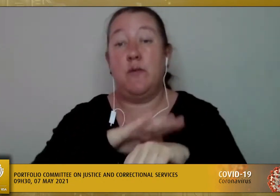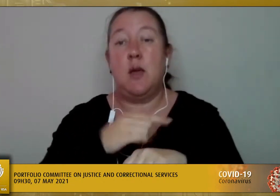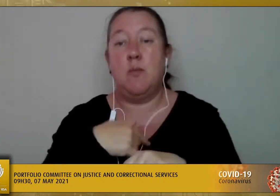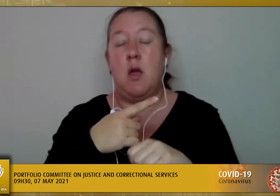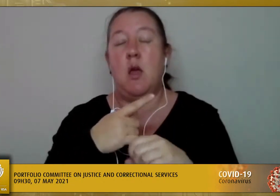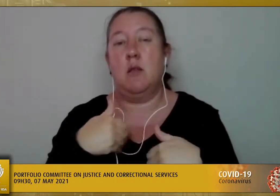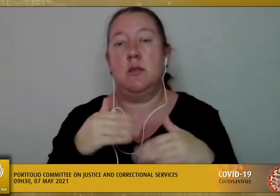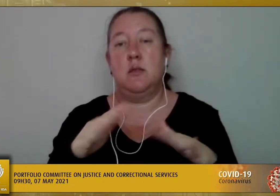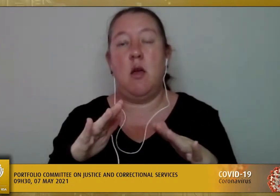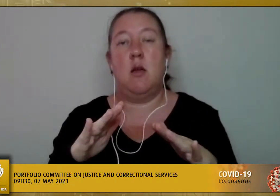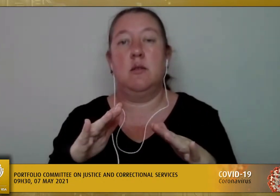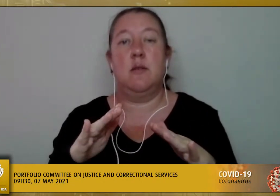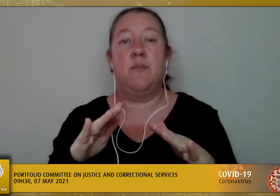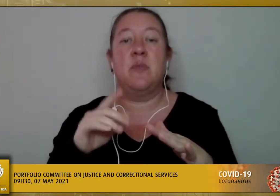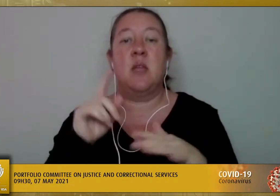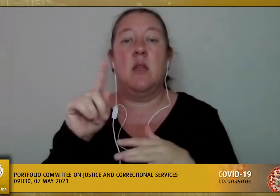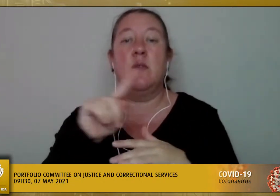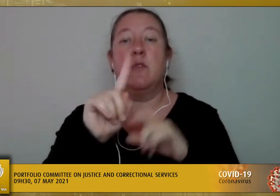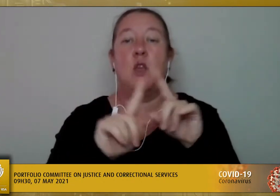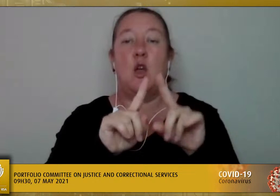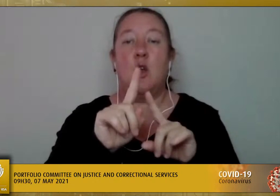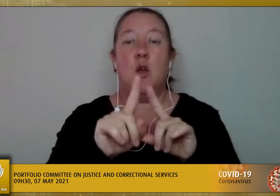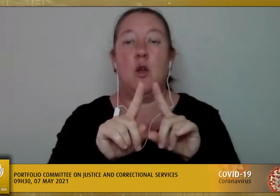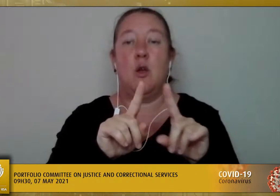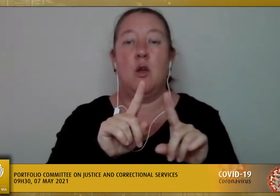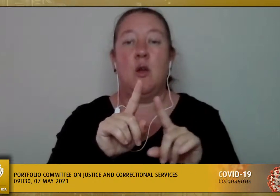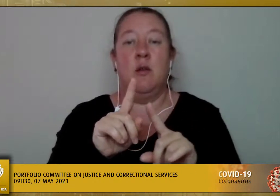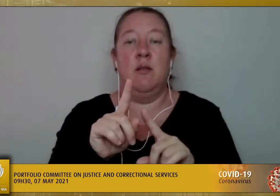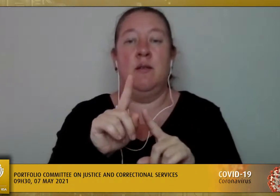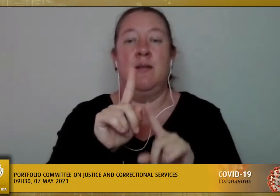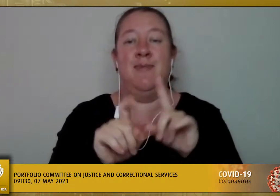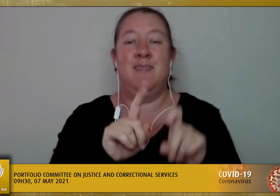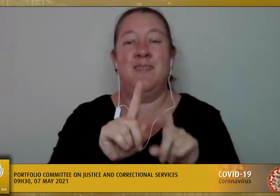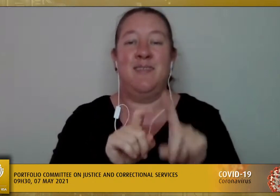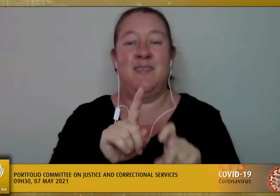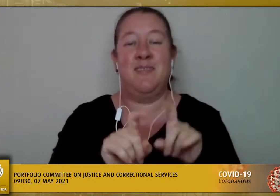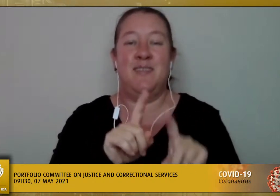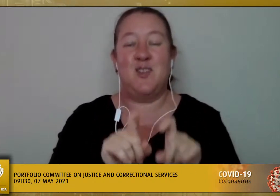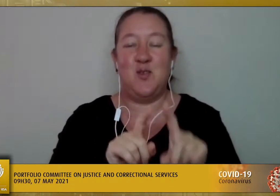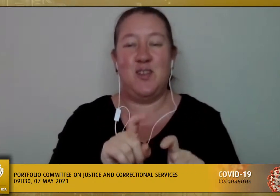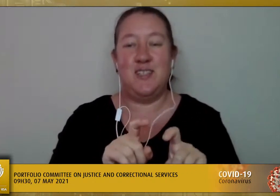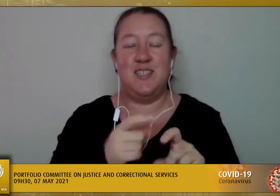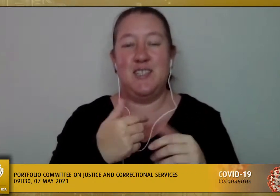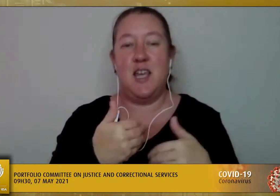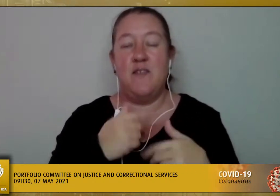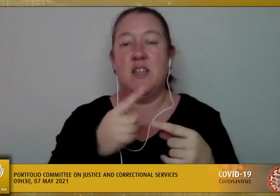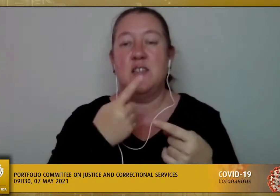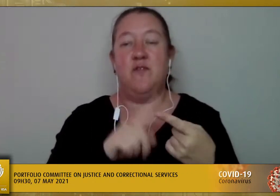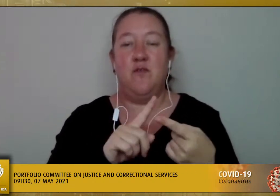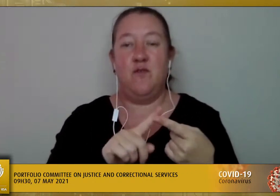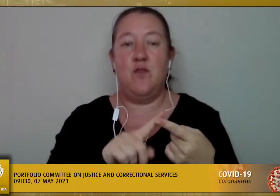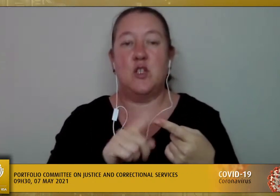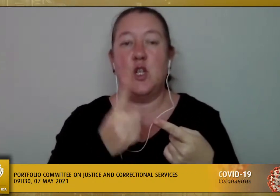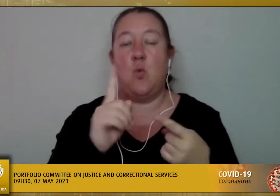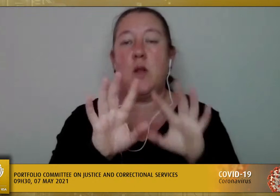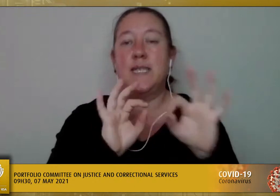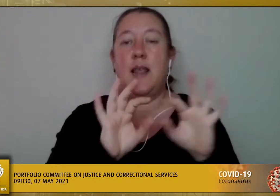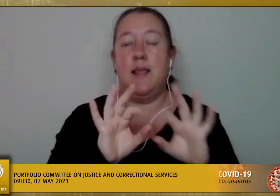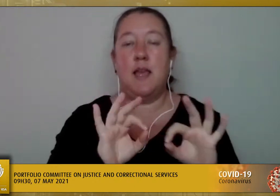kick off um the questions is I have it is uh firstly what's a selection